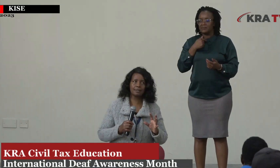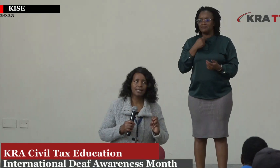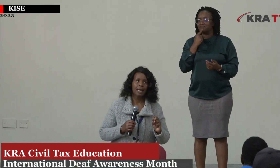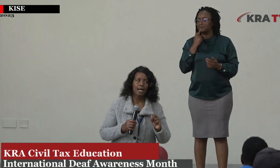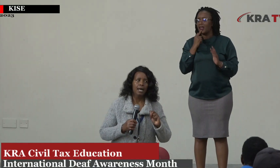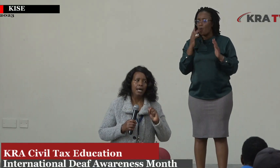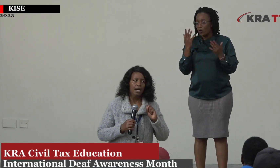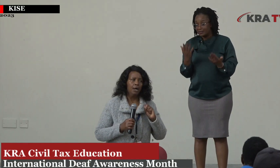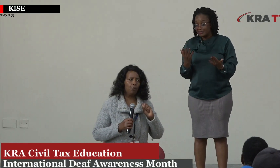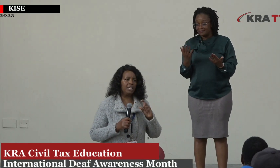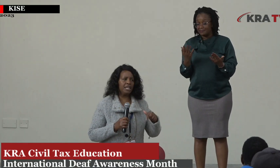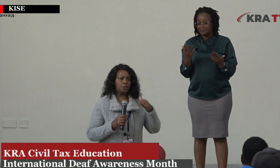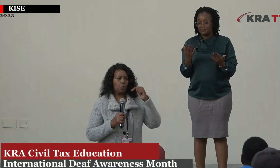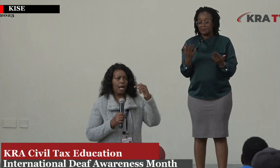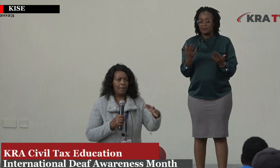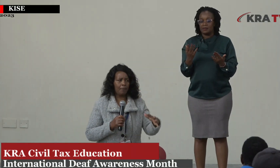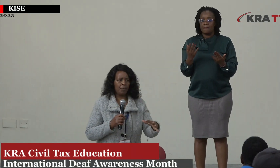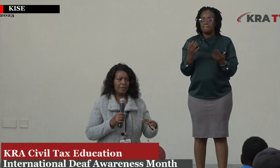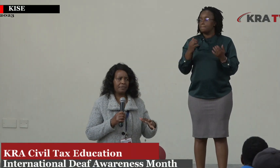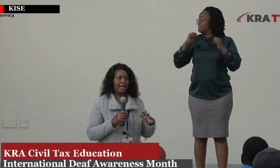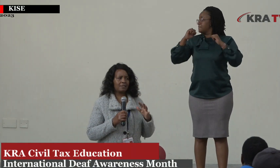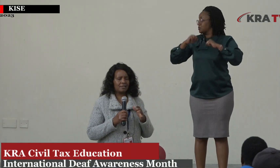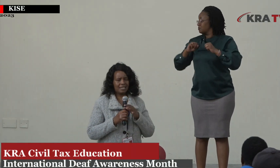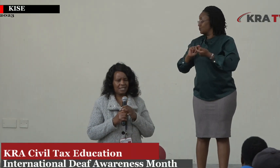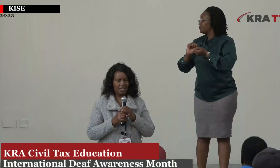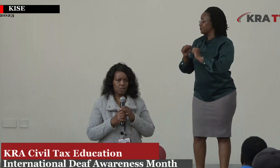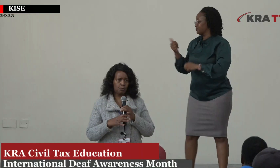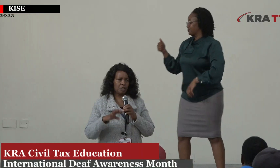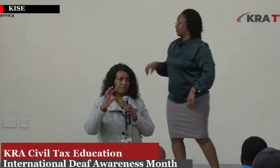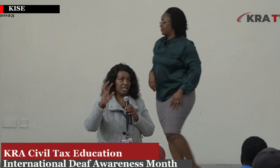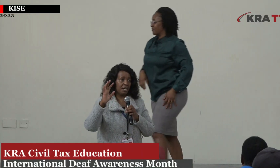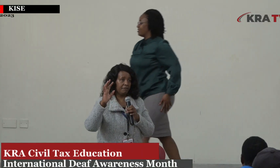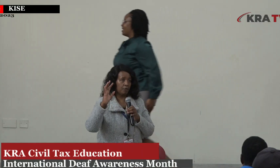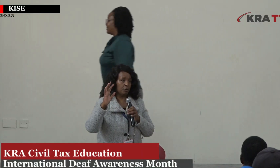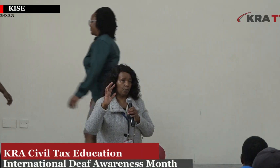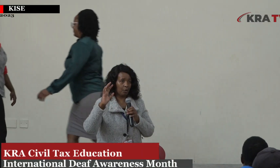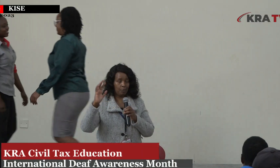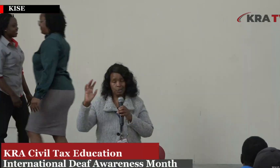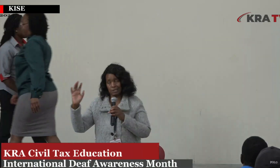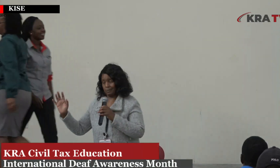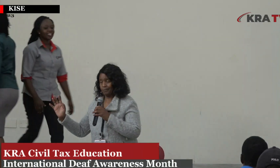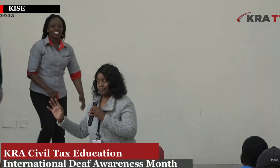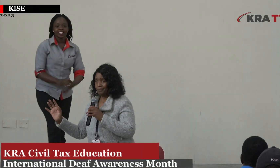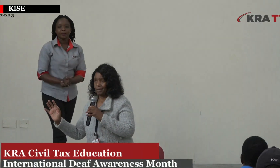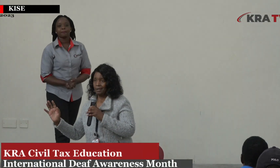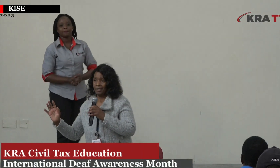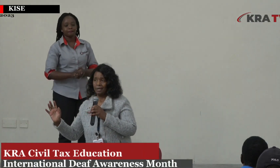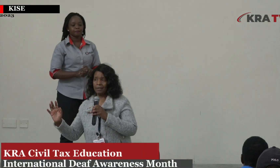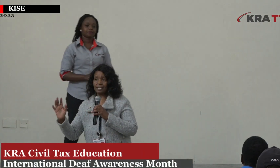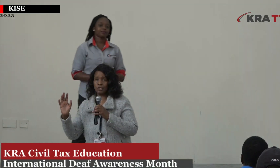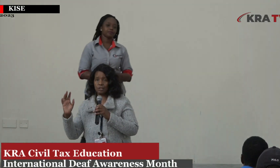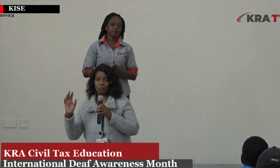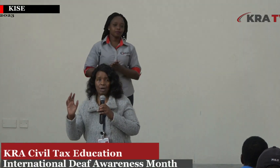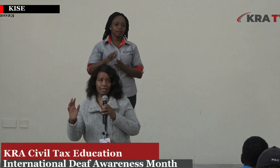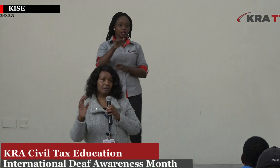this. We need to come up with a strategy specifically for your community